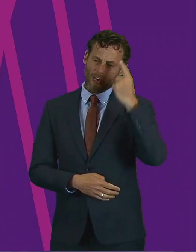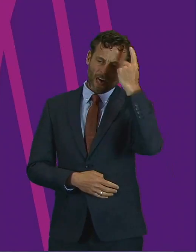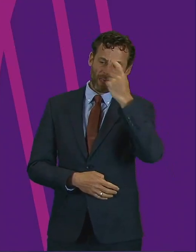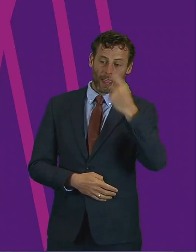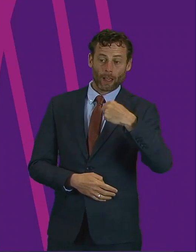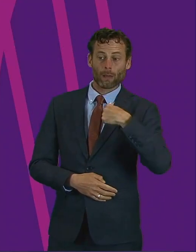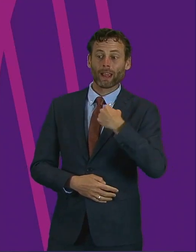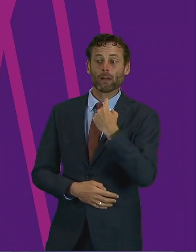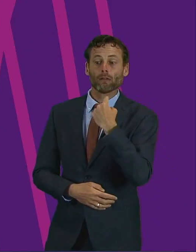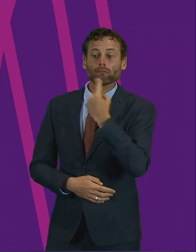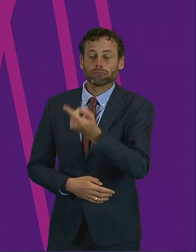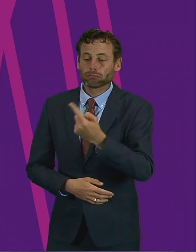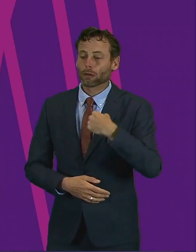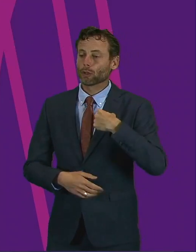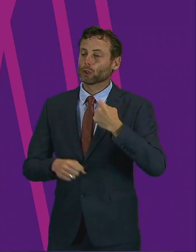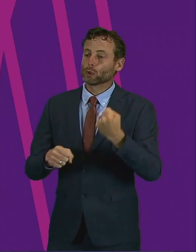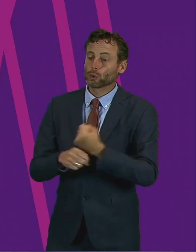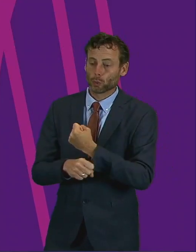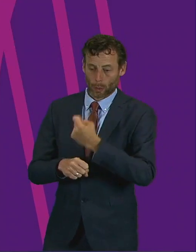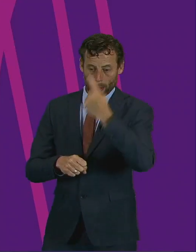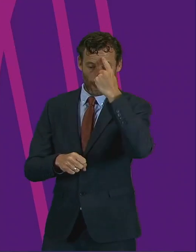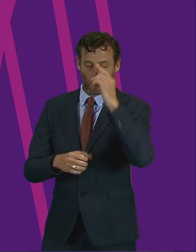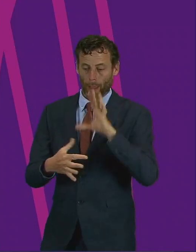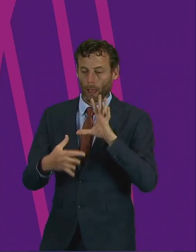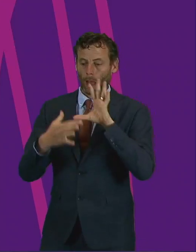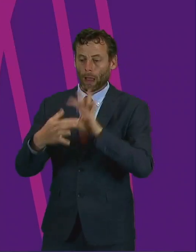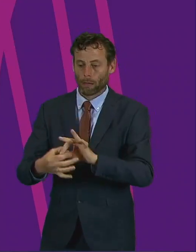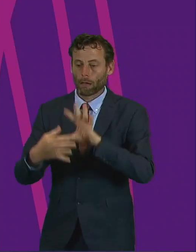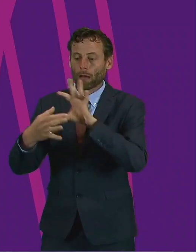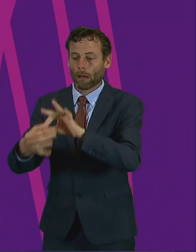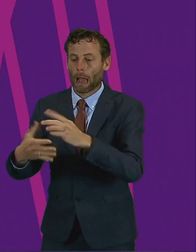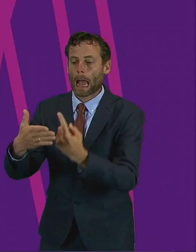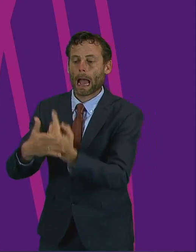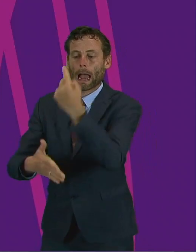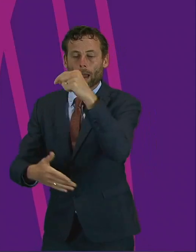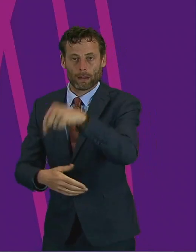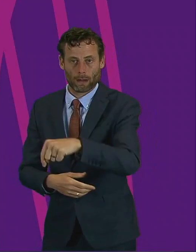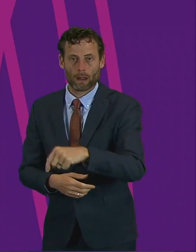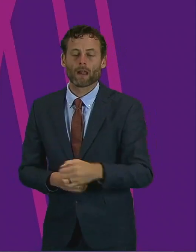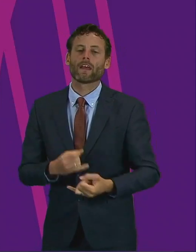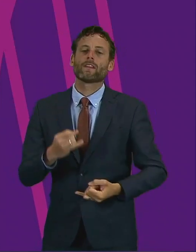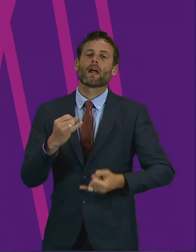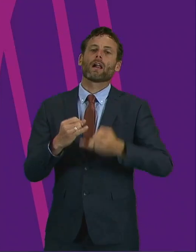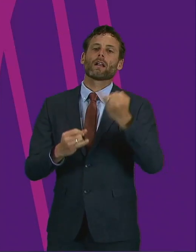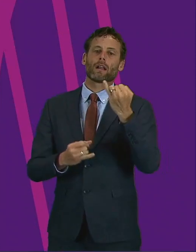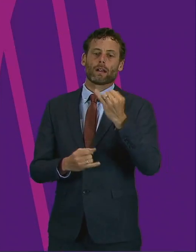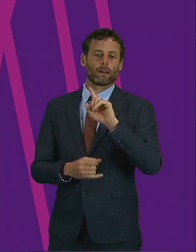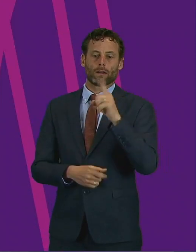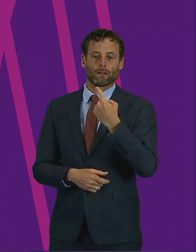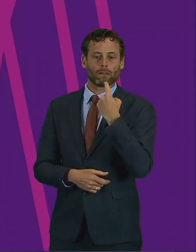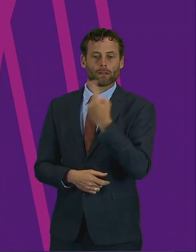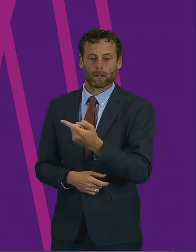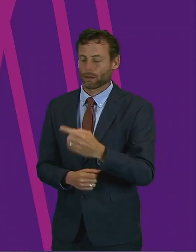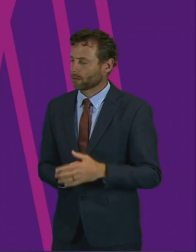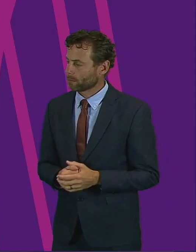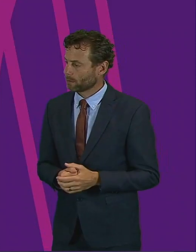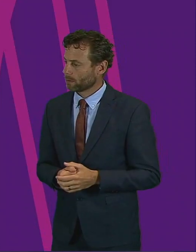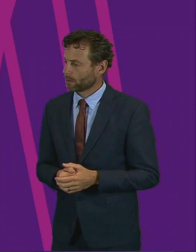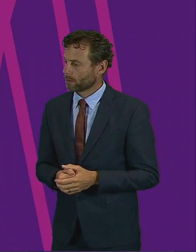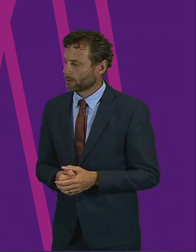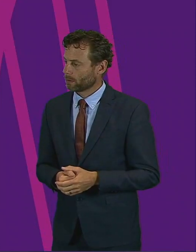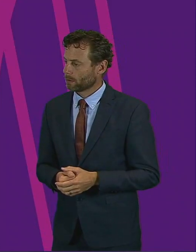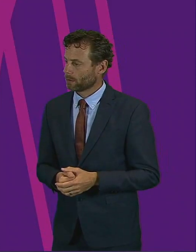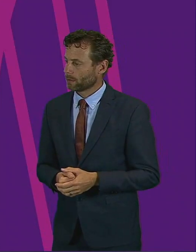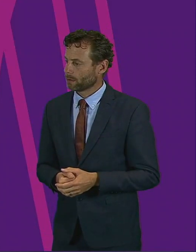And finally, Rabbi Lazar replied, a good, which their teacher responded,